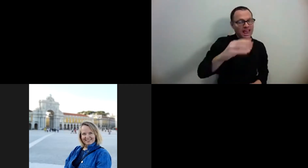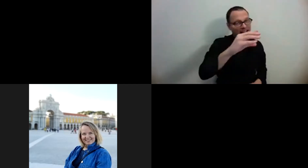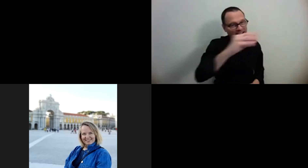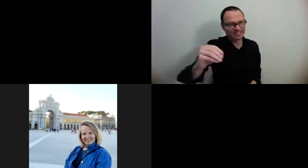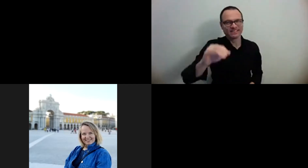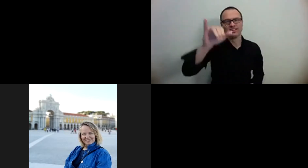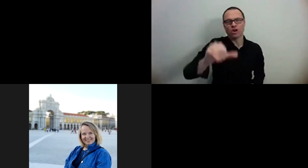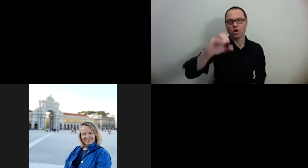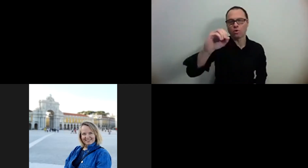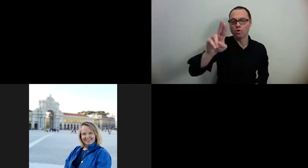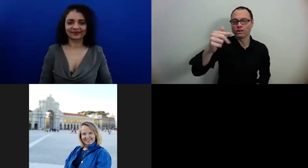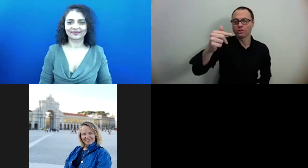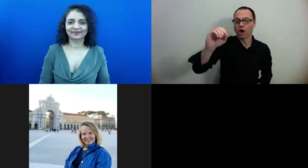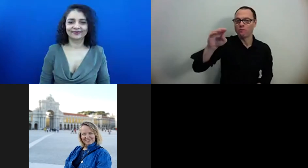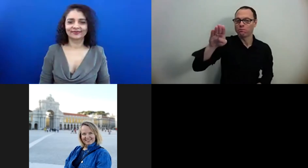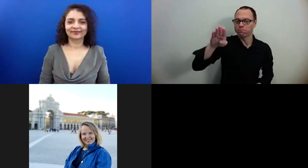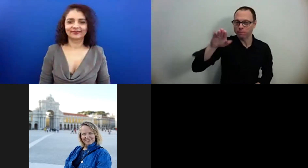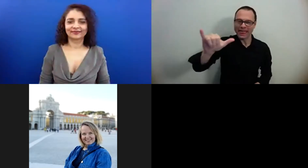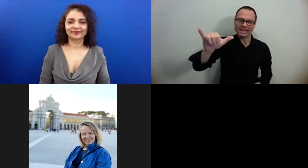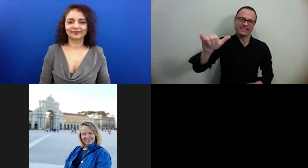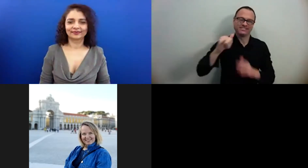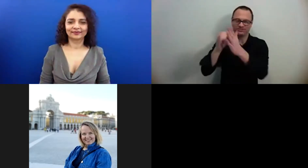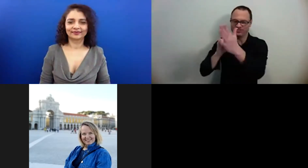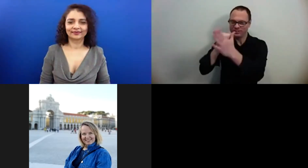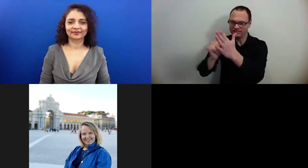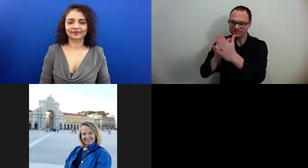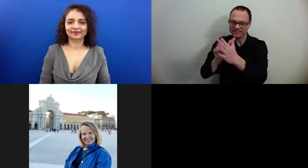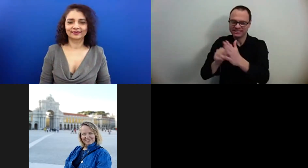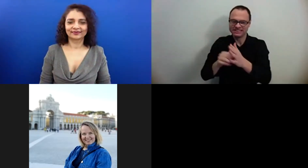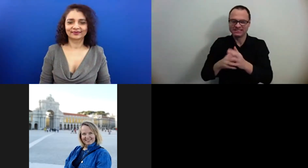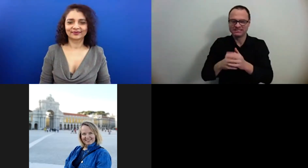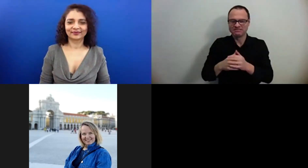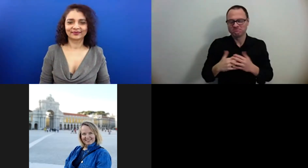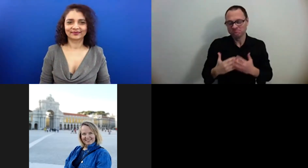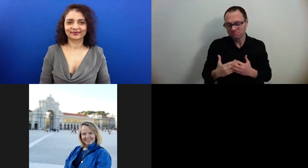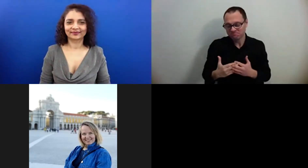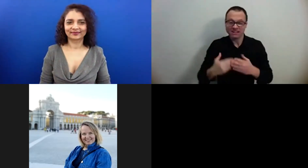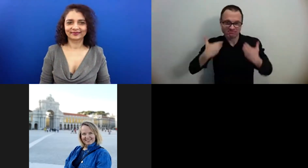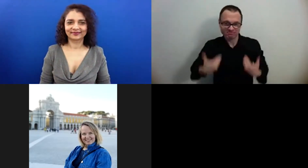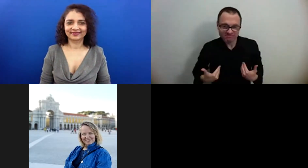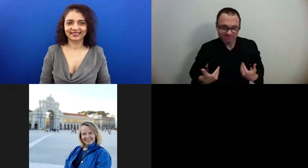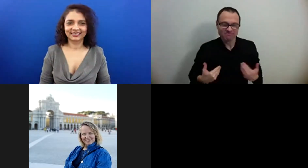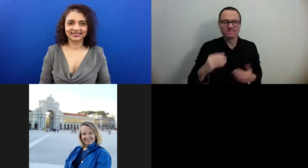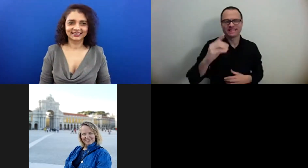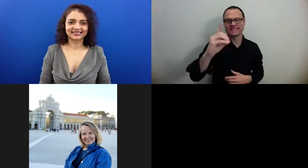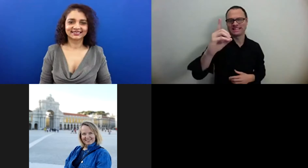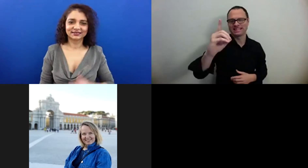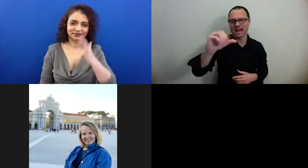Hello, everybody. Welcome to this Zoom meeting, and this is also broadcast on YouTube.